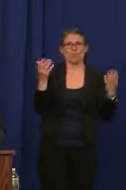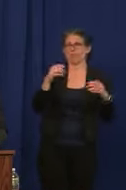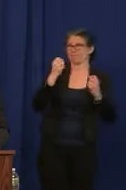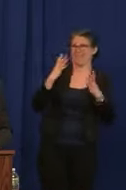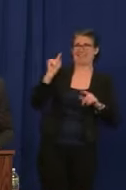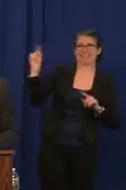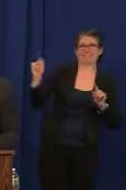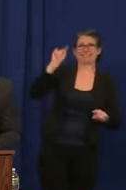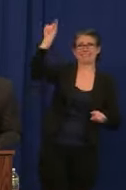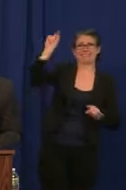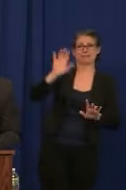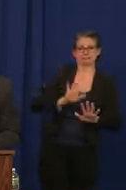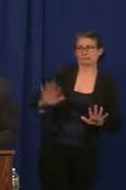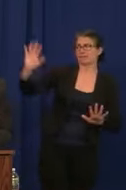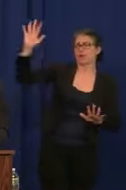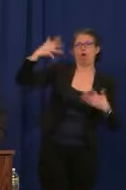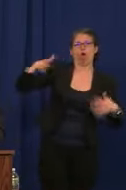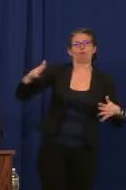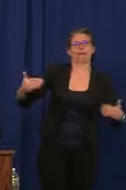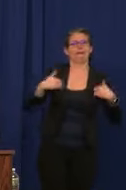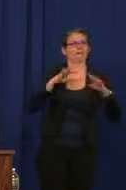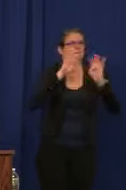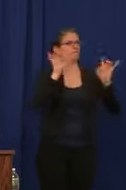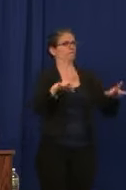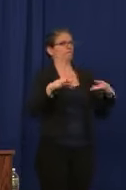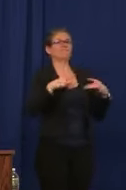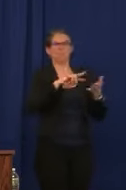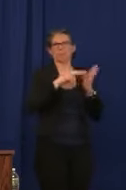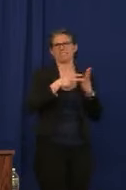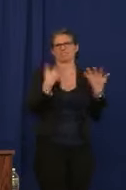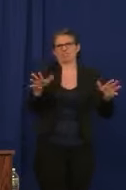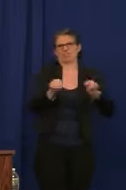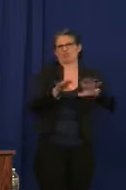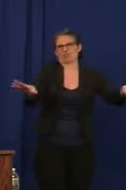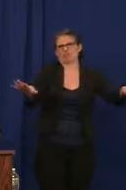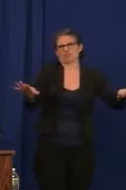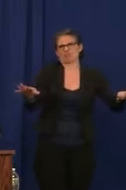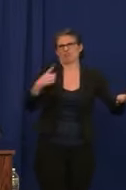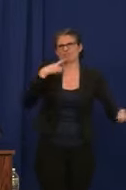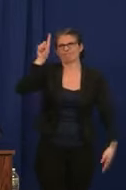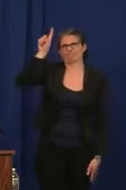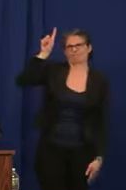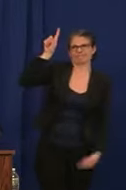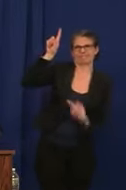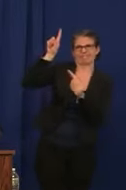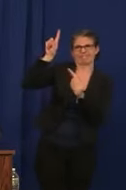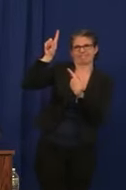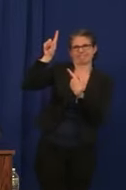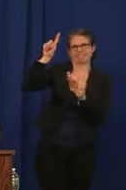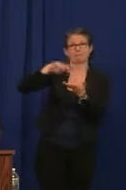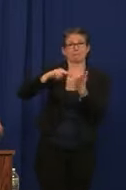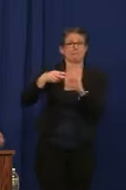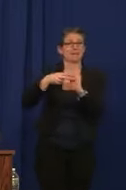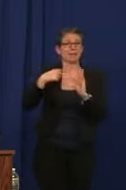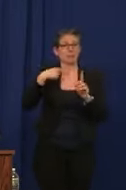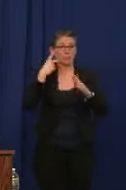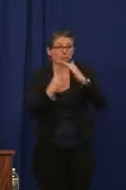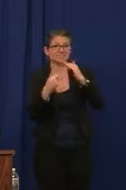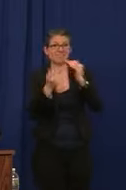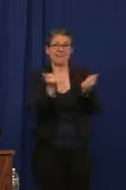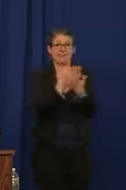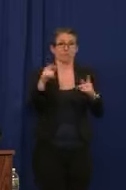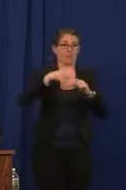around us. So, Don, you asked specifically about part-time workers or workers who may circulate between or